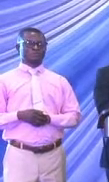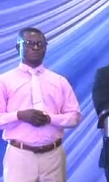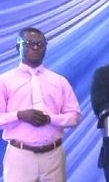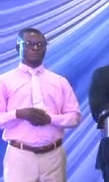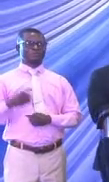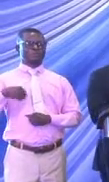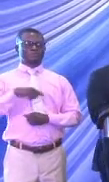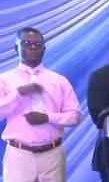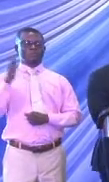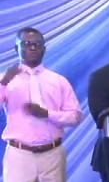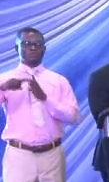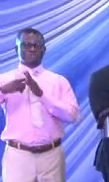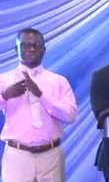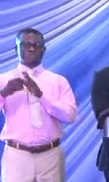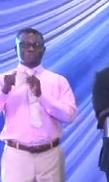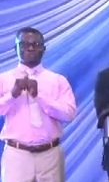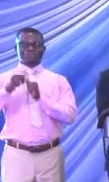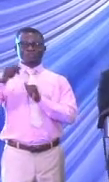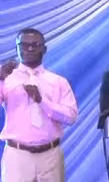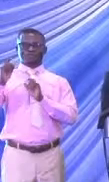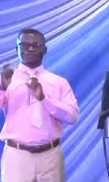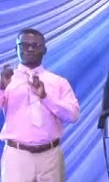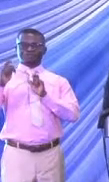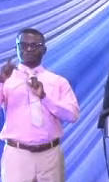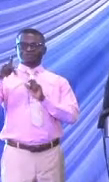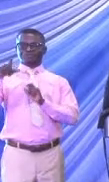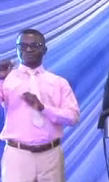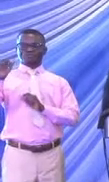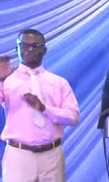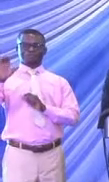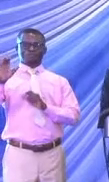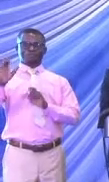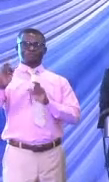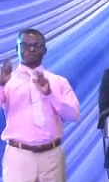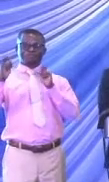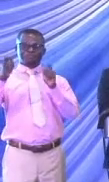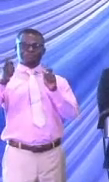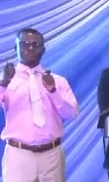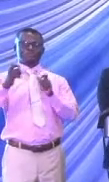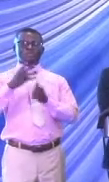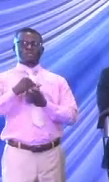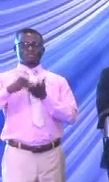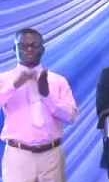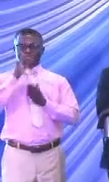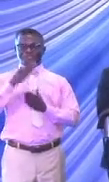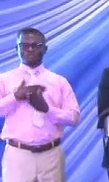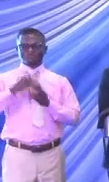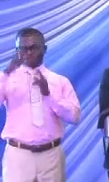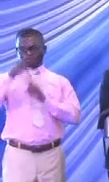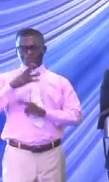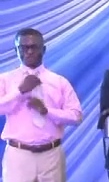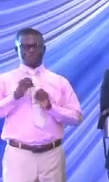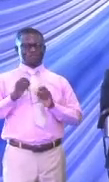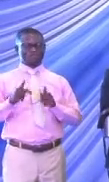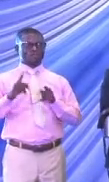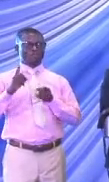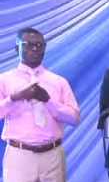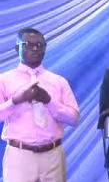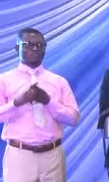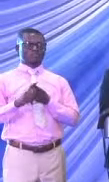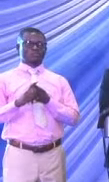We'll start with the plaques, and it's my honor and privilege to